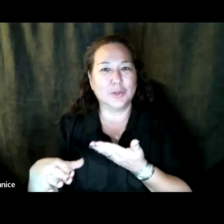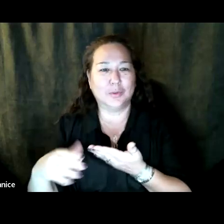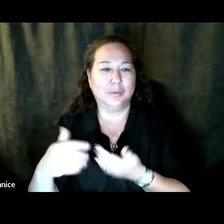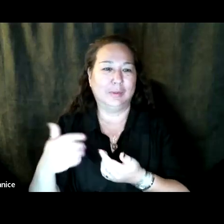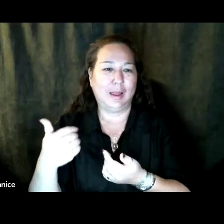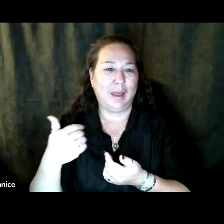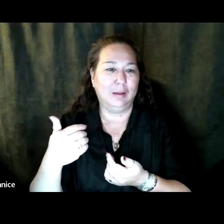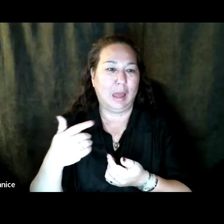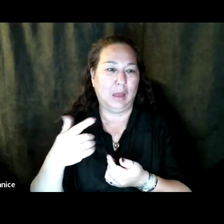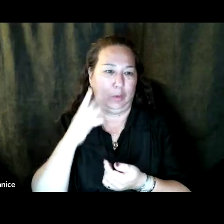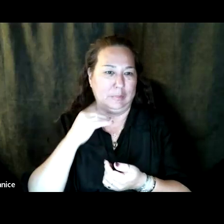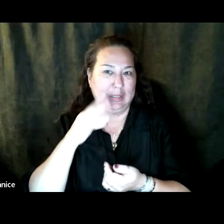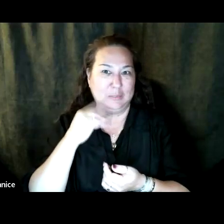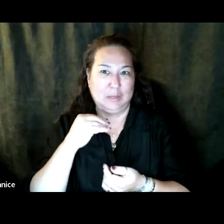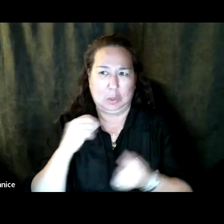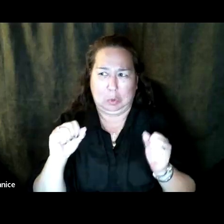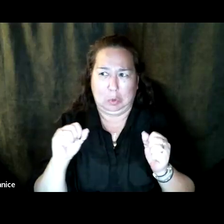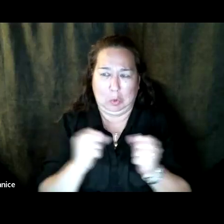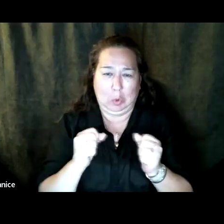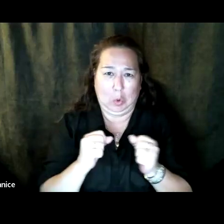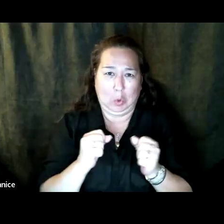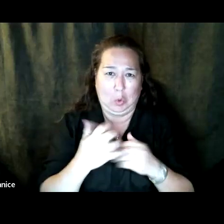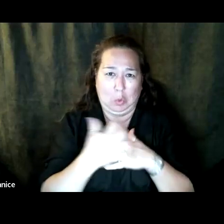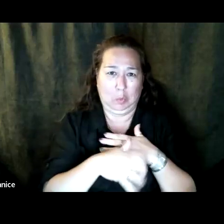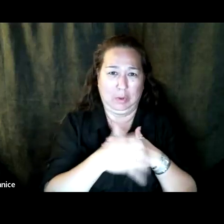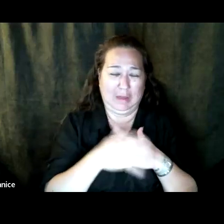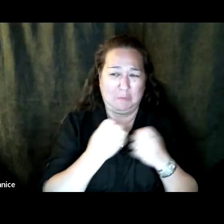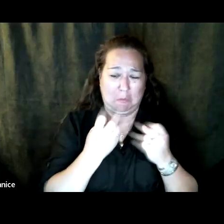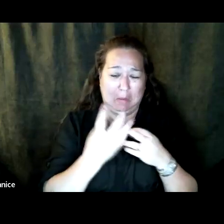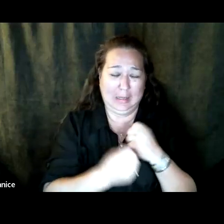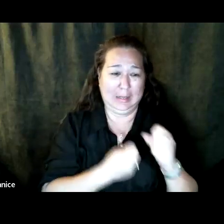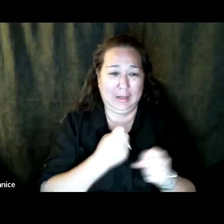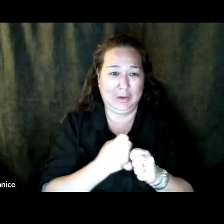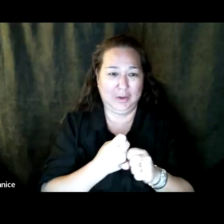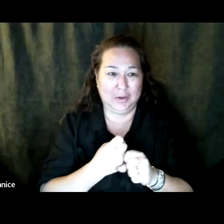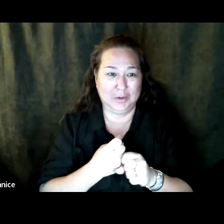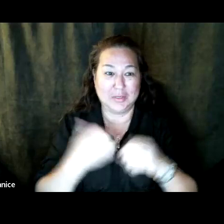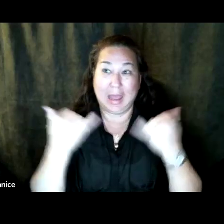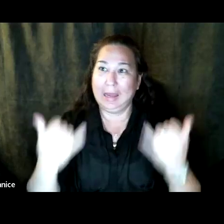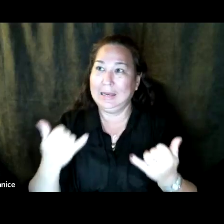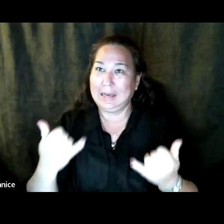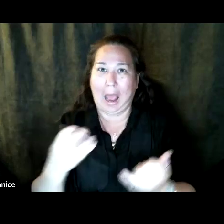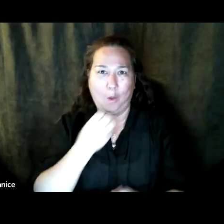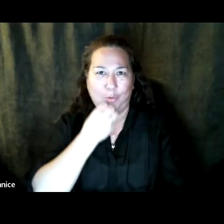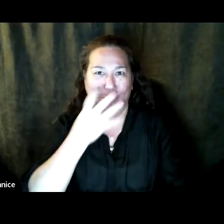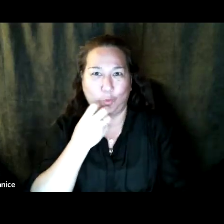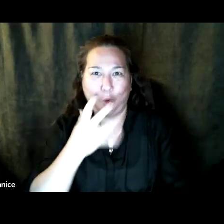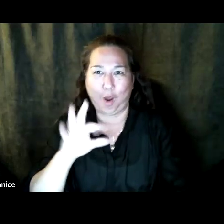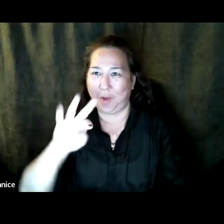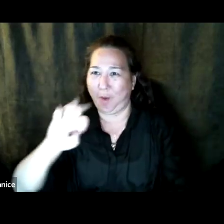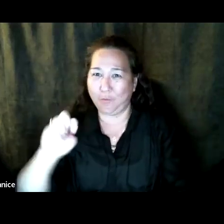several years, but actually the food is warm and the salad is fresh. En ese sentido, mi pregunta